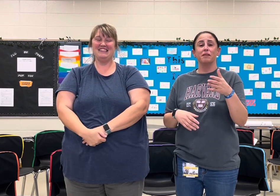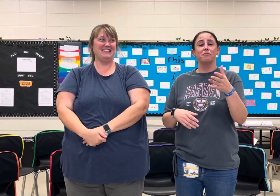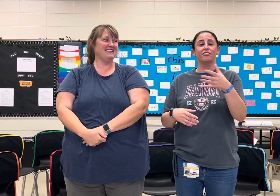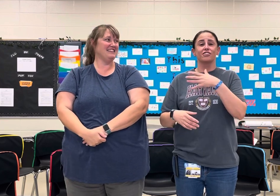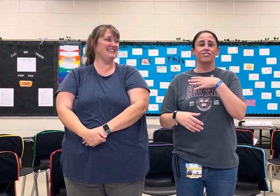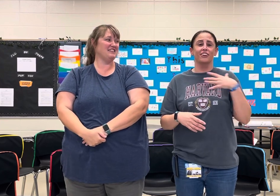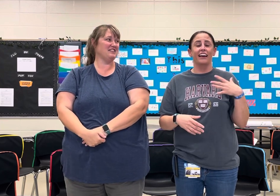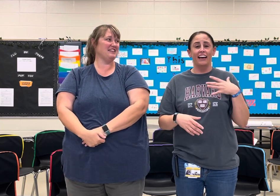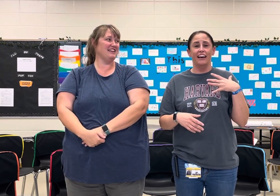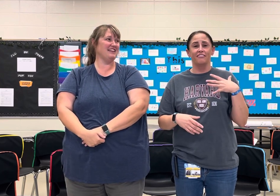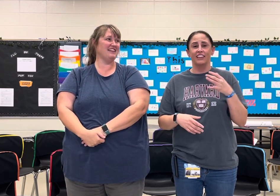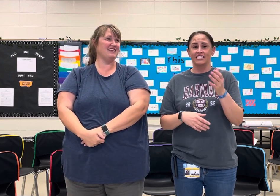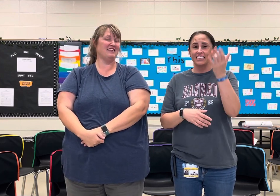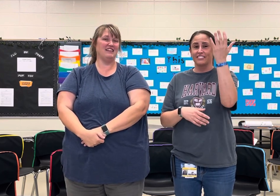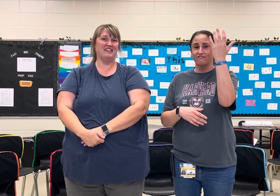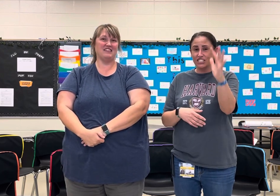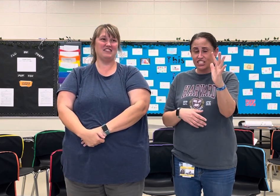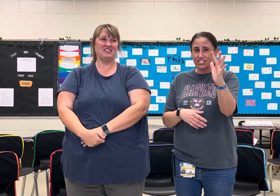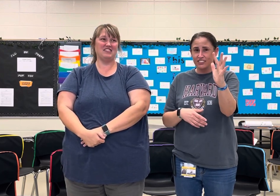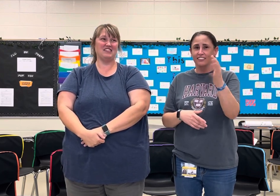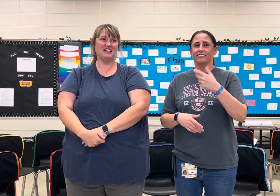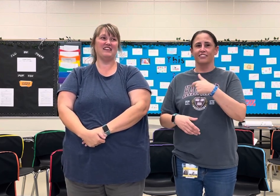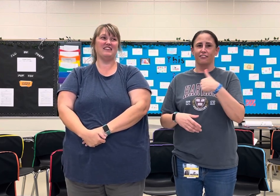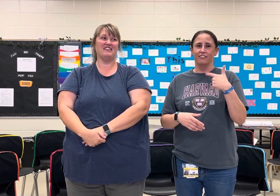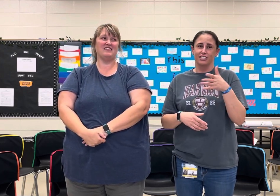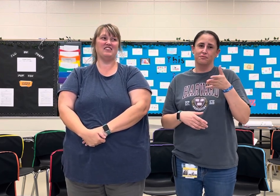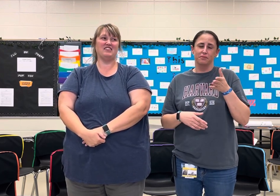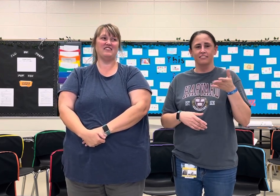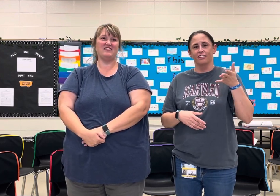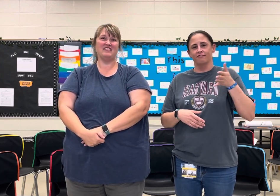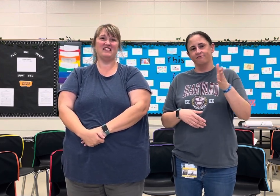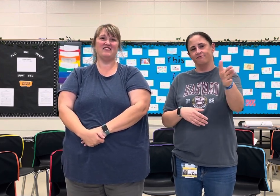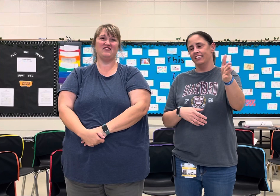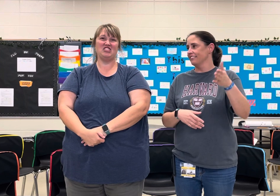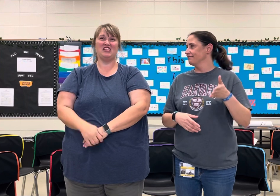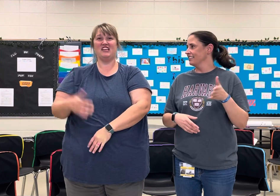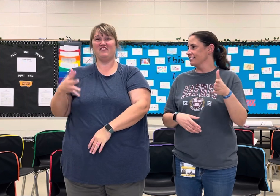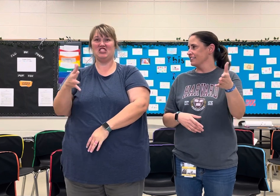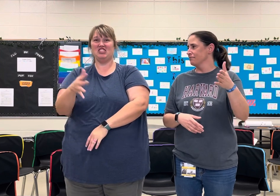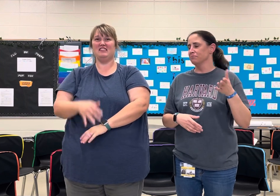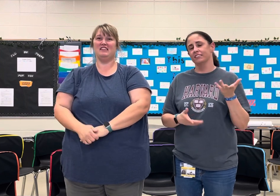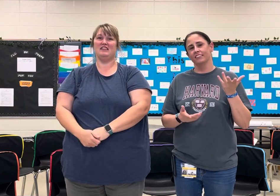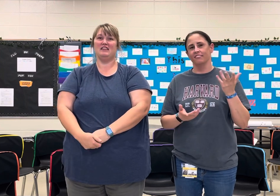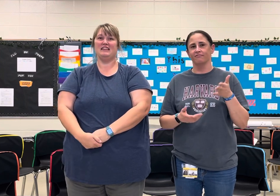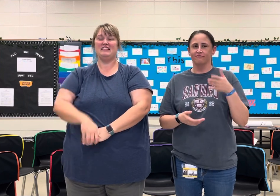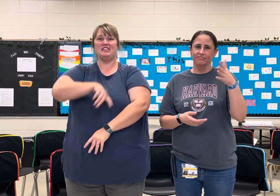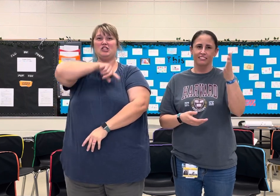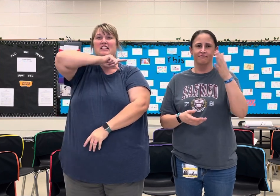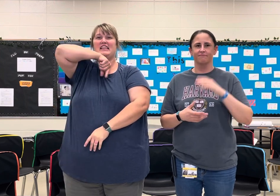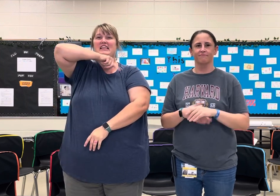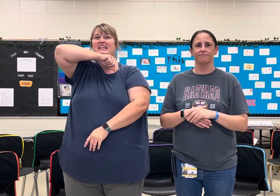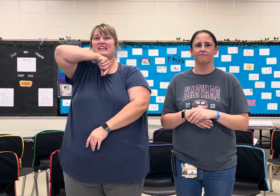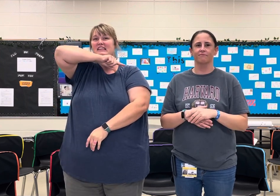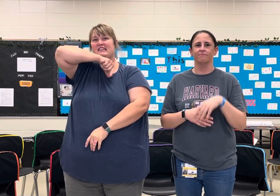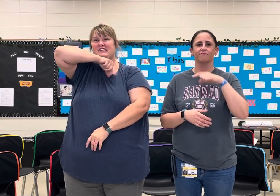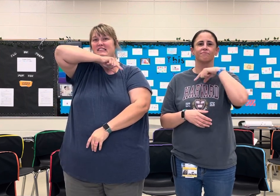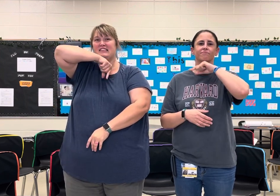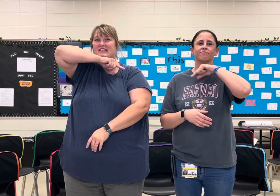Remember the shirt I have that says, fish, but not the same, but Turkey. Gobble